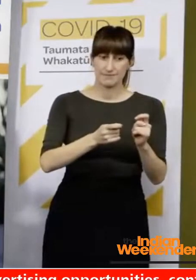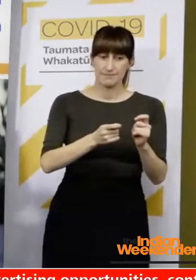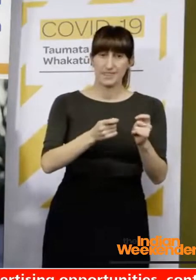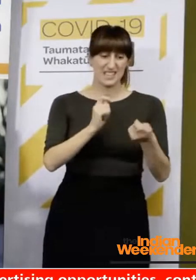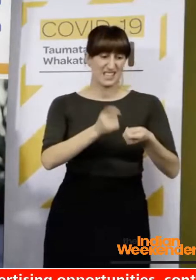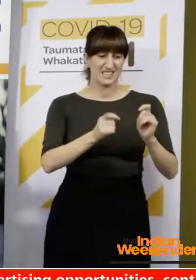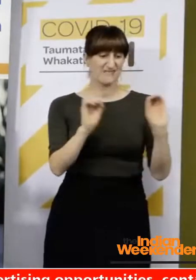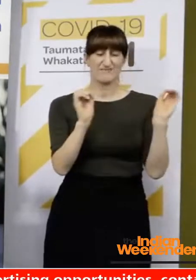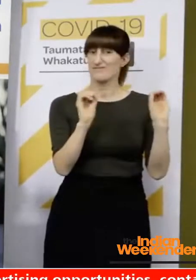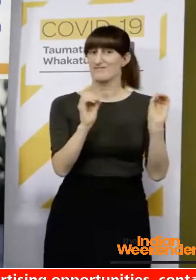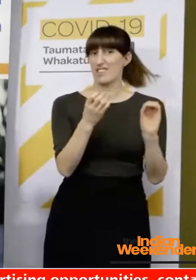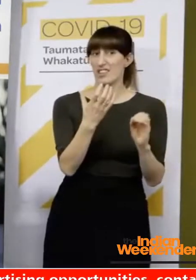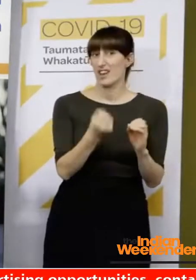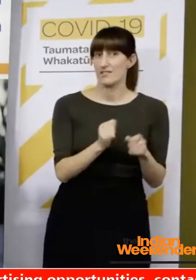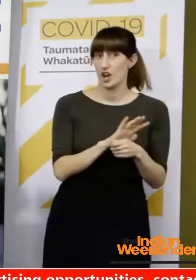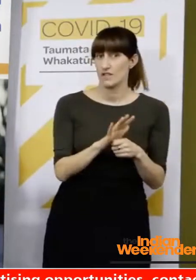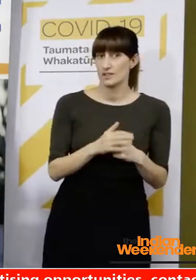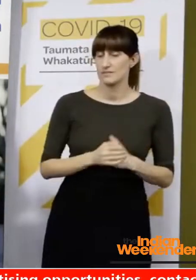and